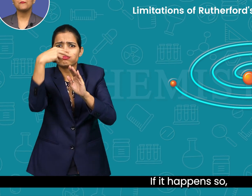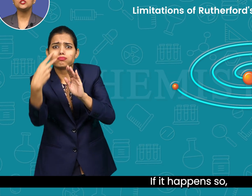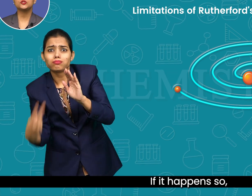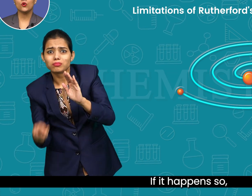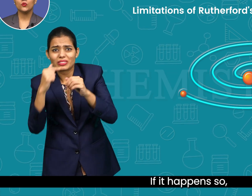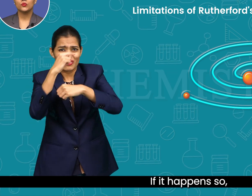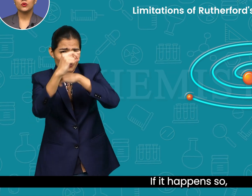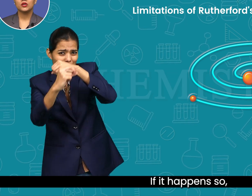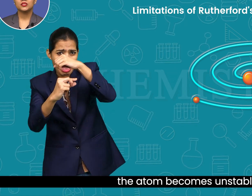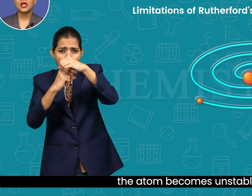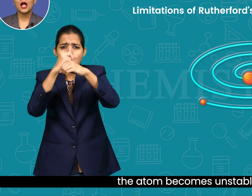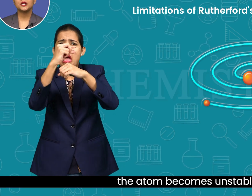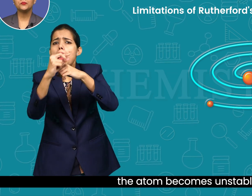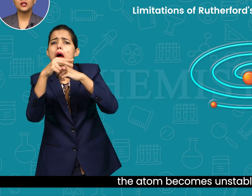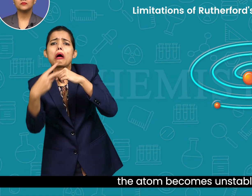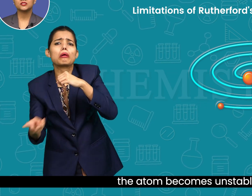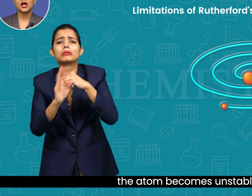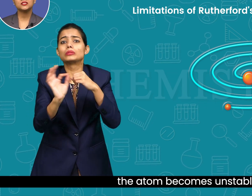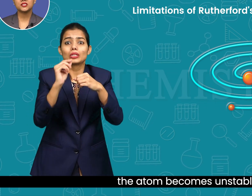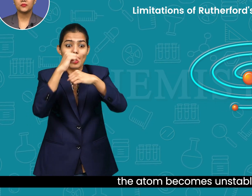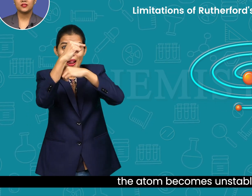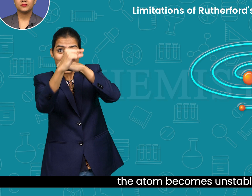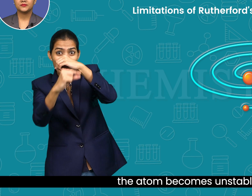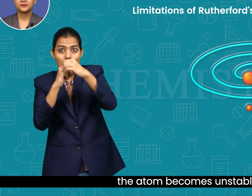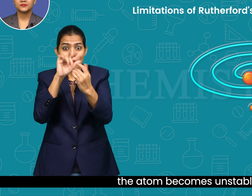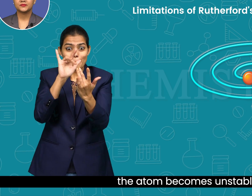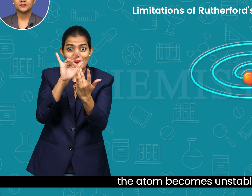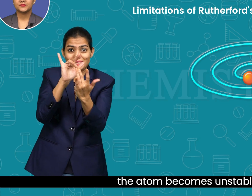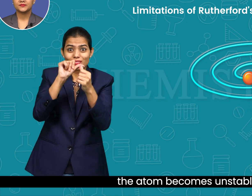If it happens so, the atom becomes unstable.